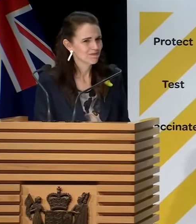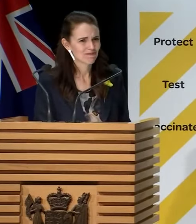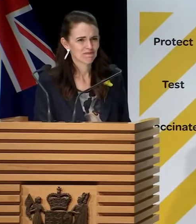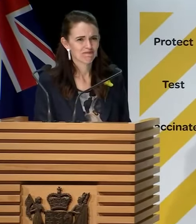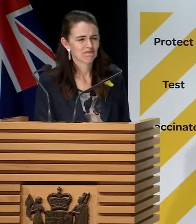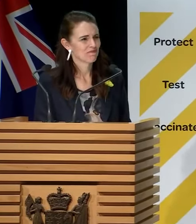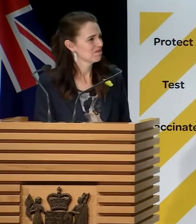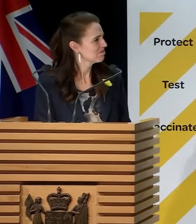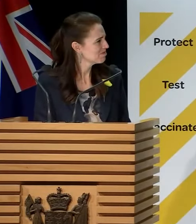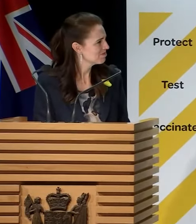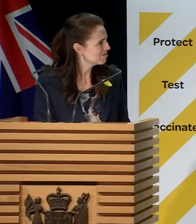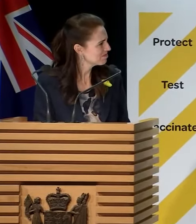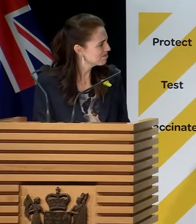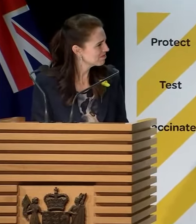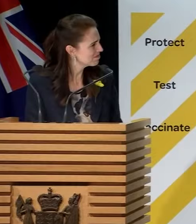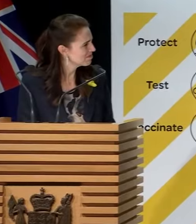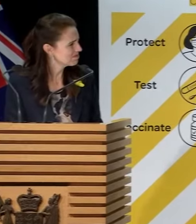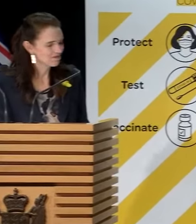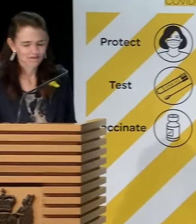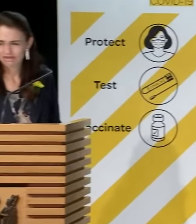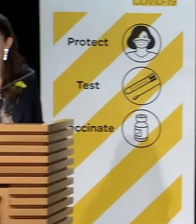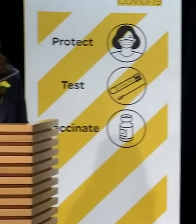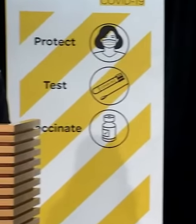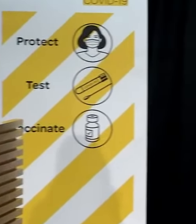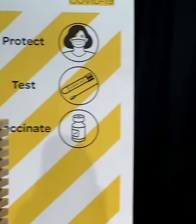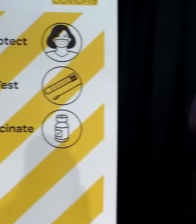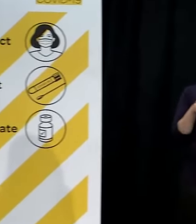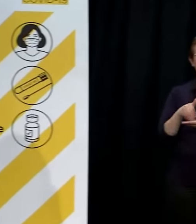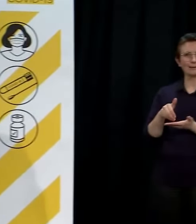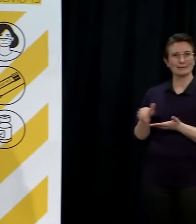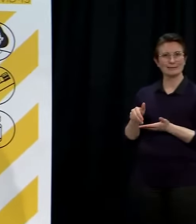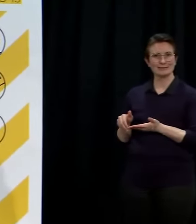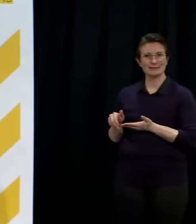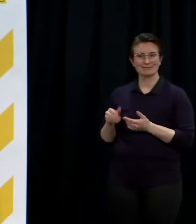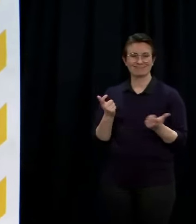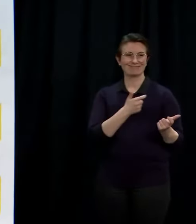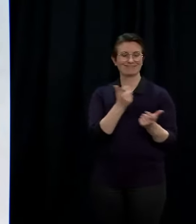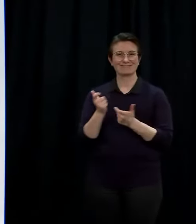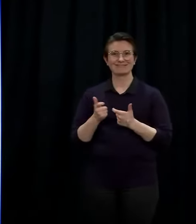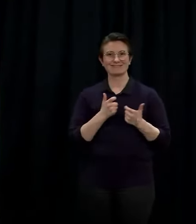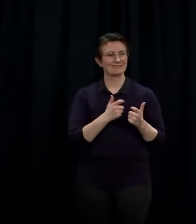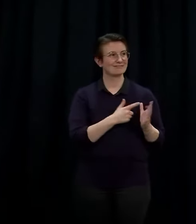is we are watching the evidence very, very closely for